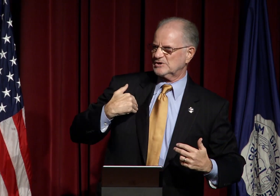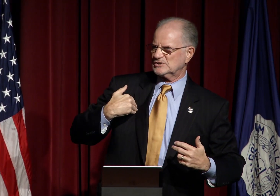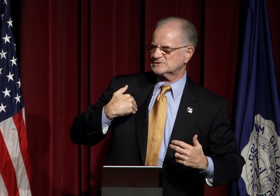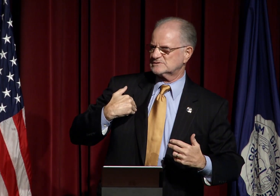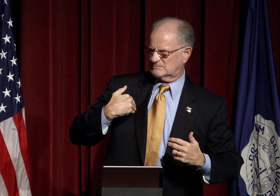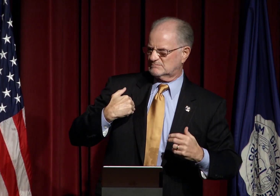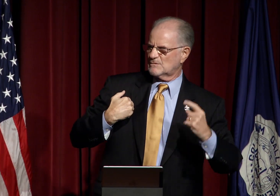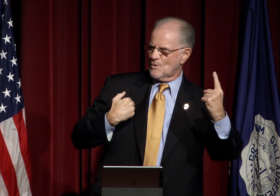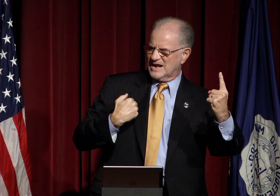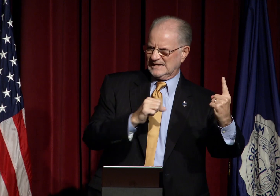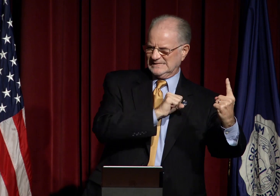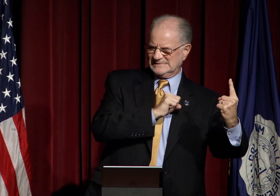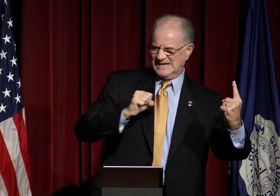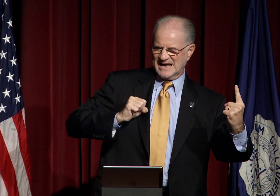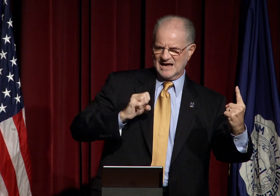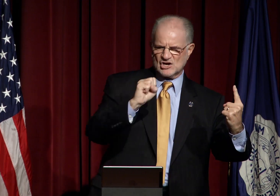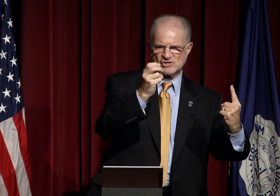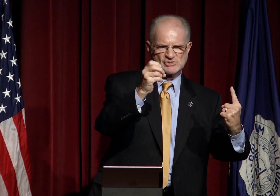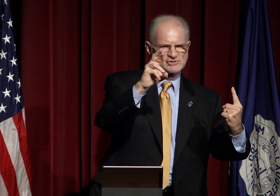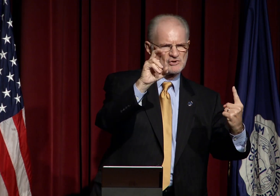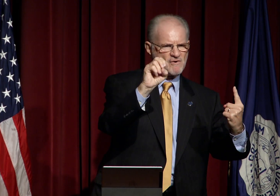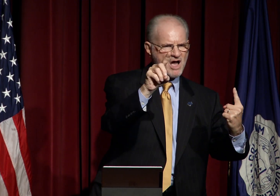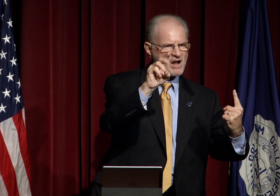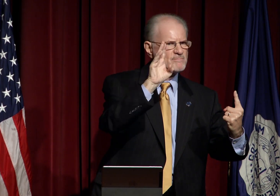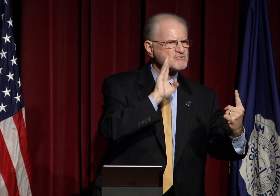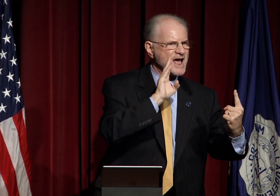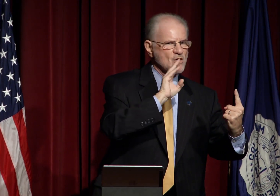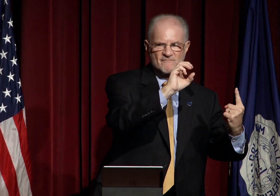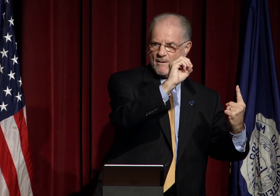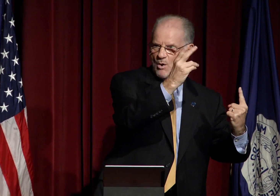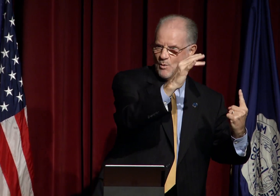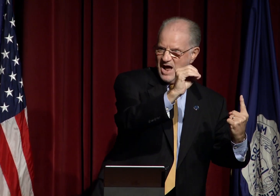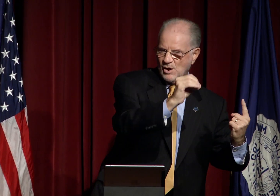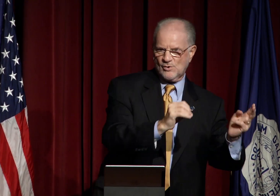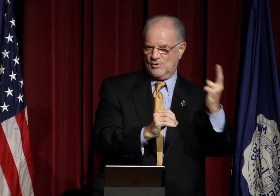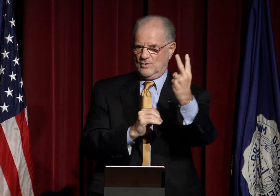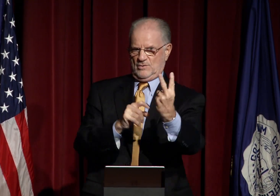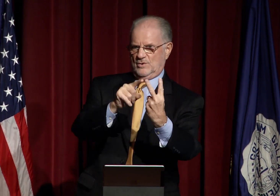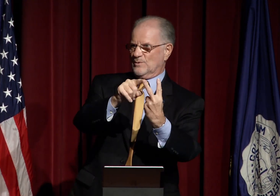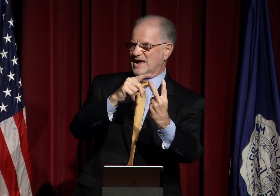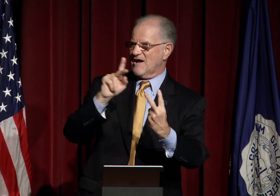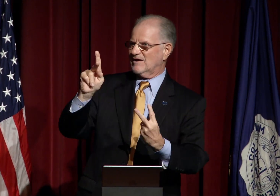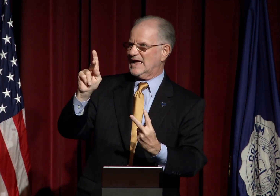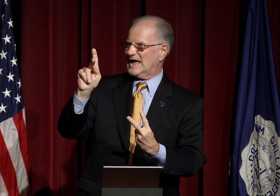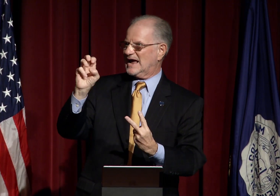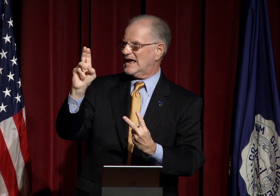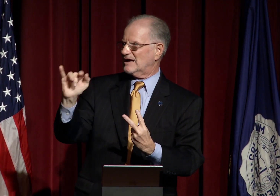We have 3 public members. 1, Senator Sherrod Brown,